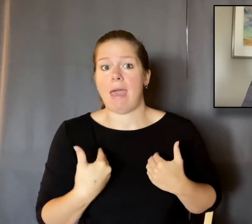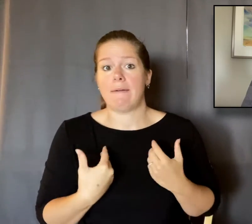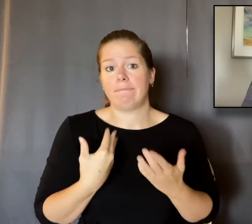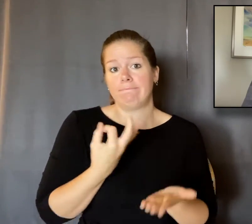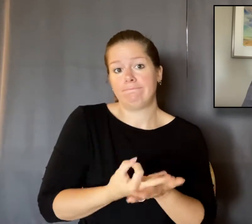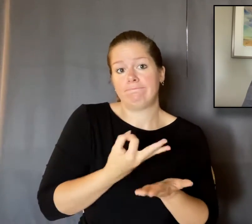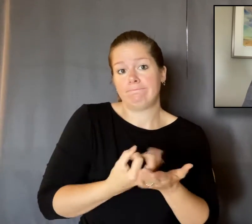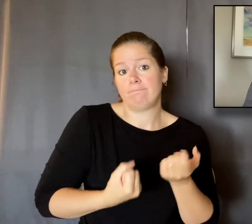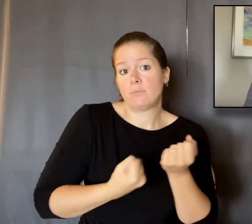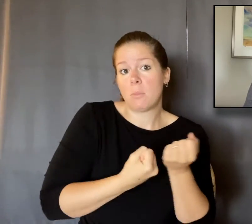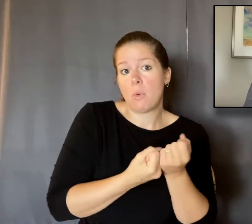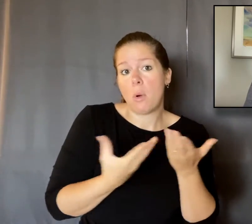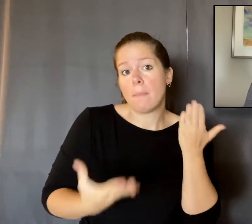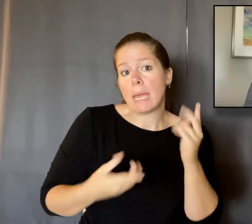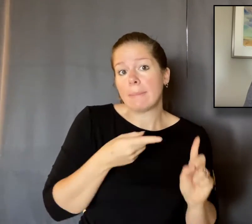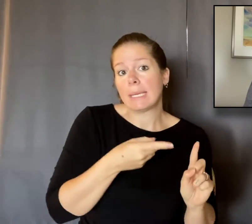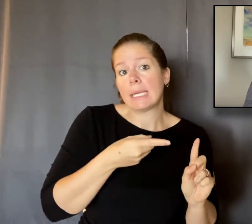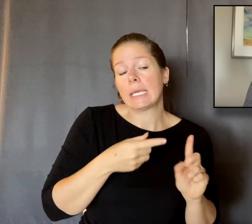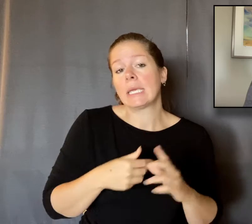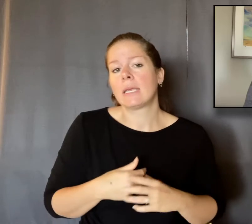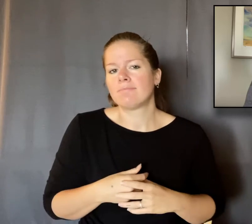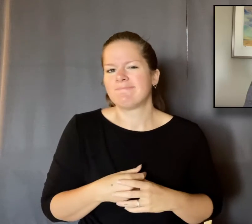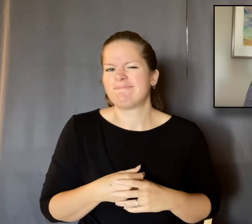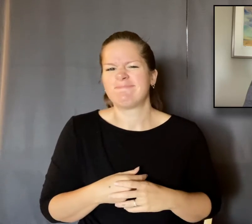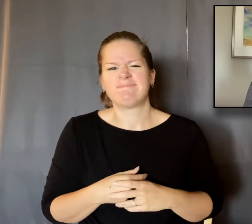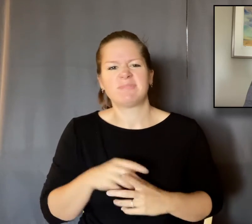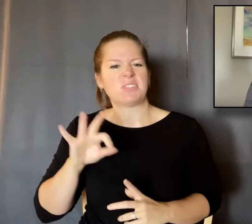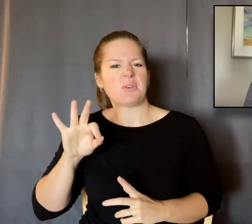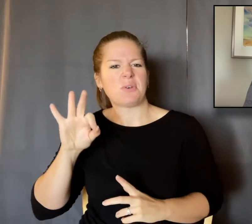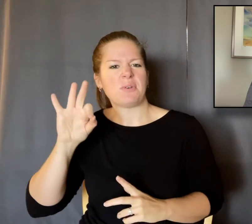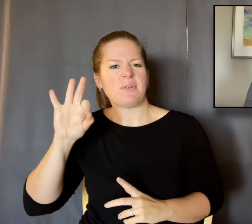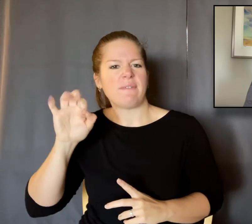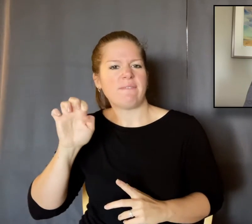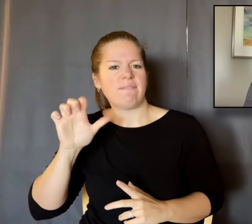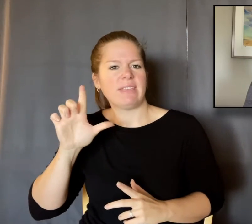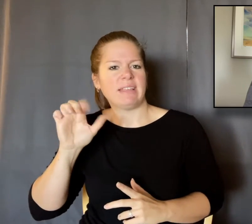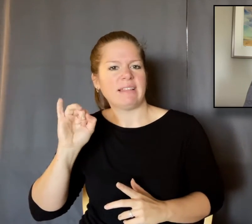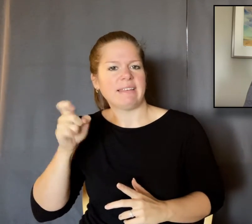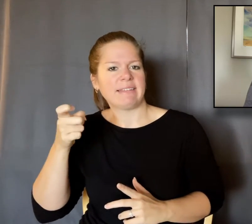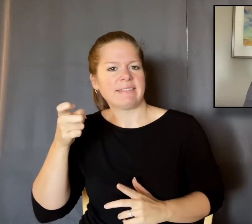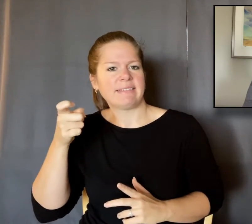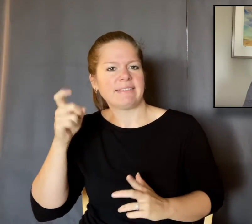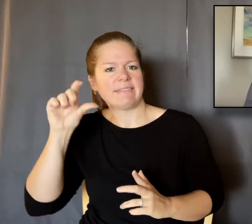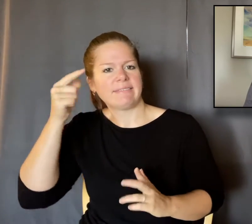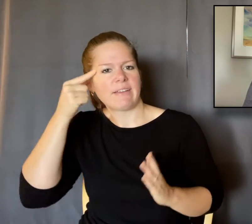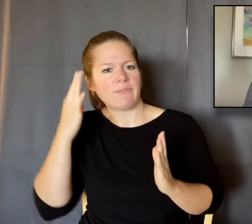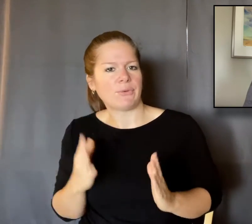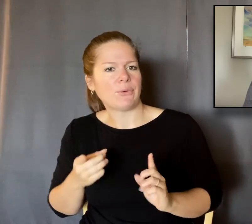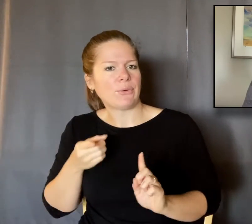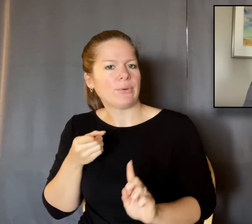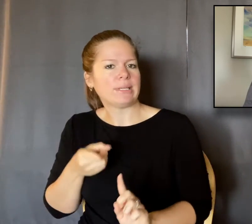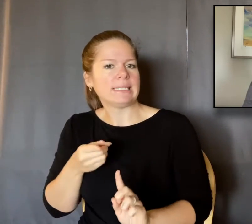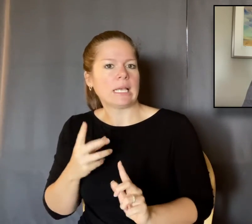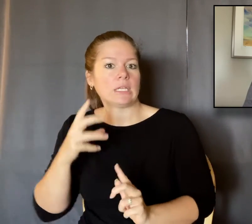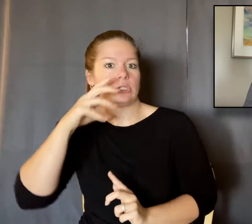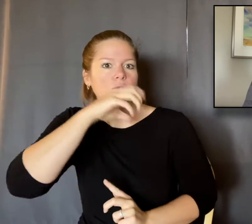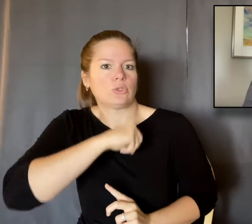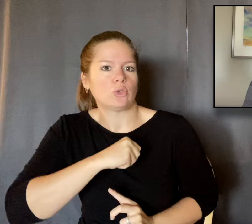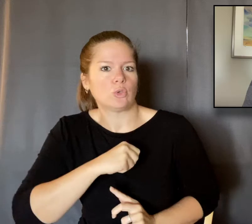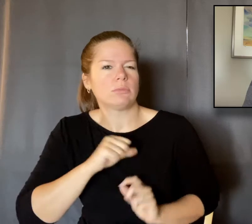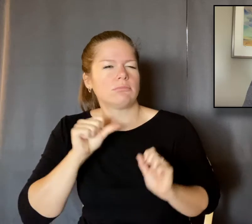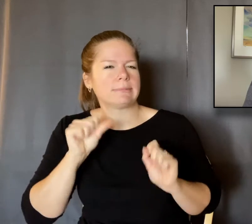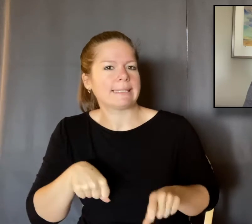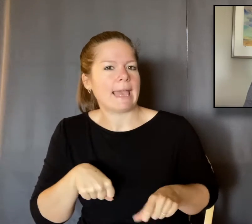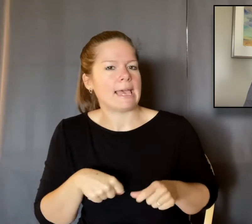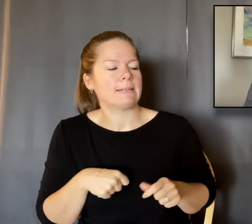thought. Looking for a bribe. Maybe because Paul was such a powerful leader in the church that people would bring money to Paul and say, hey,